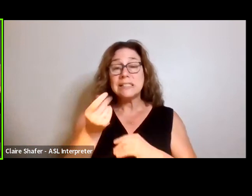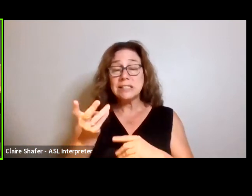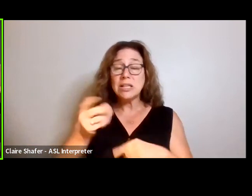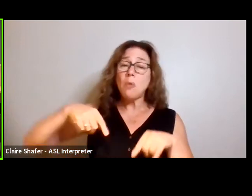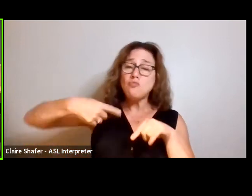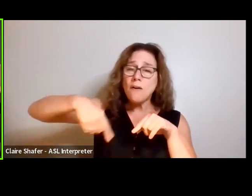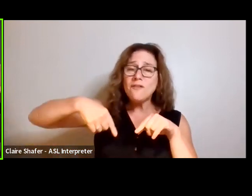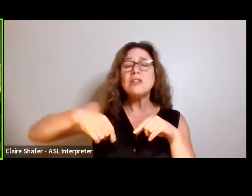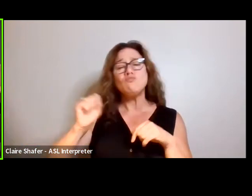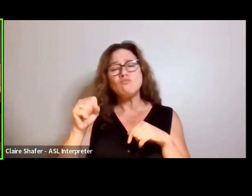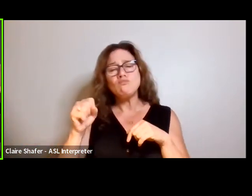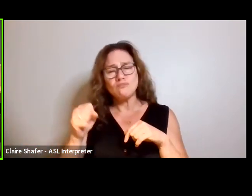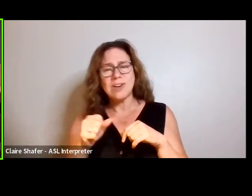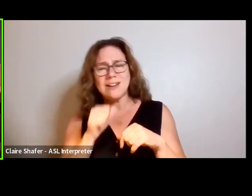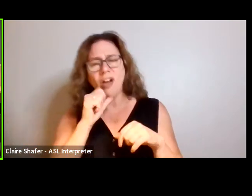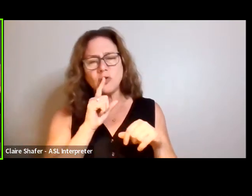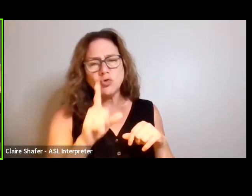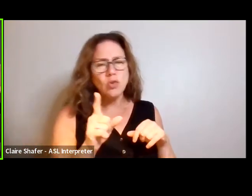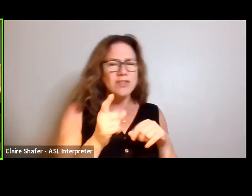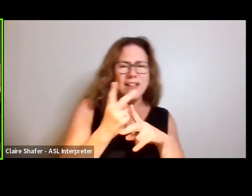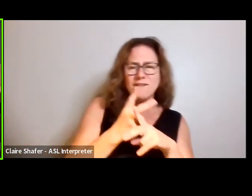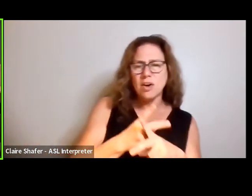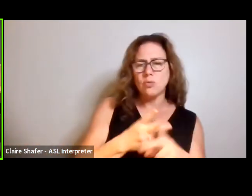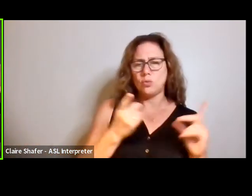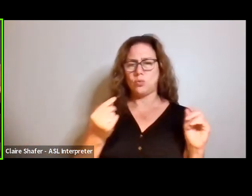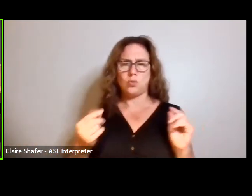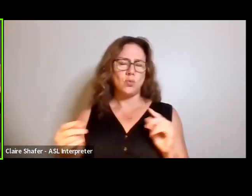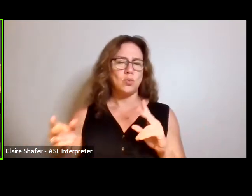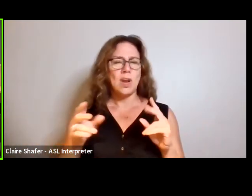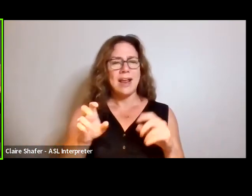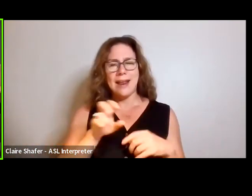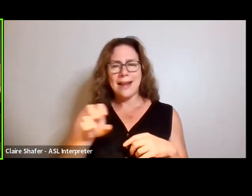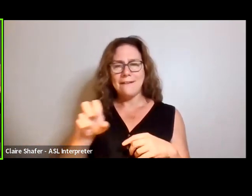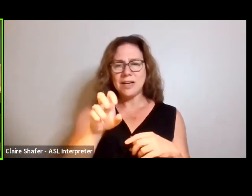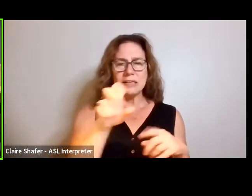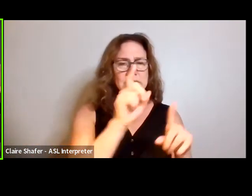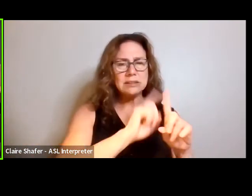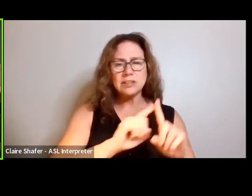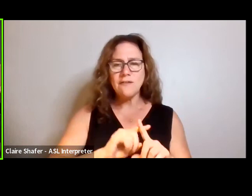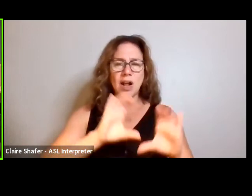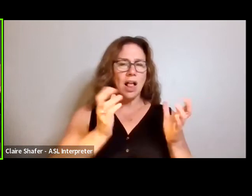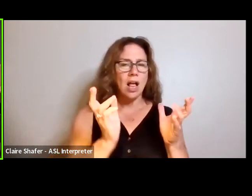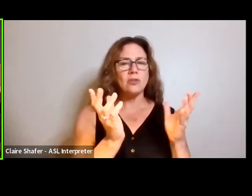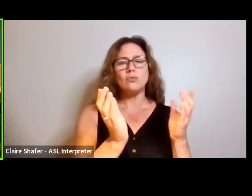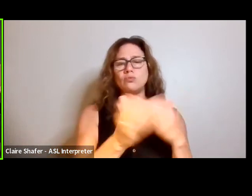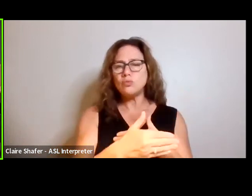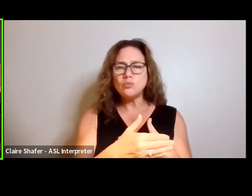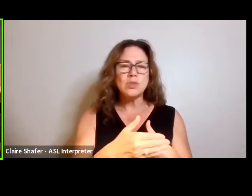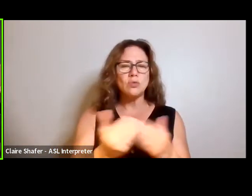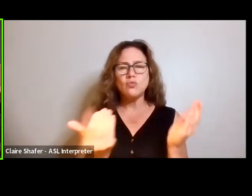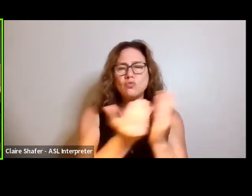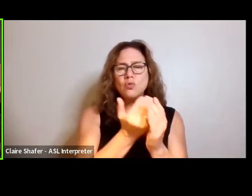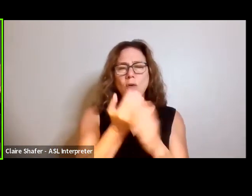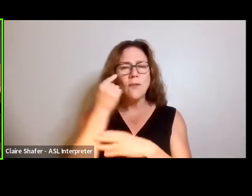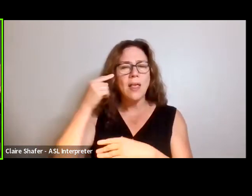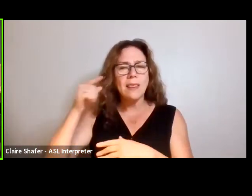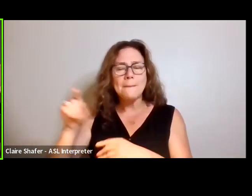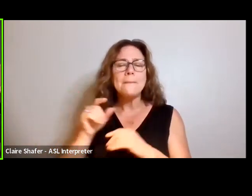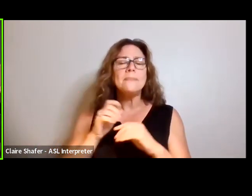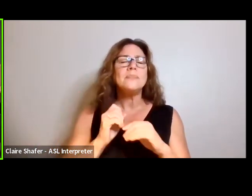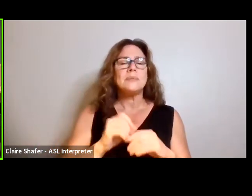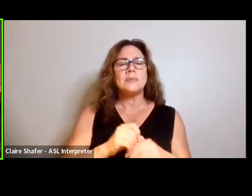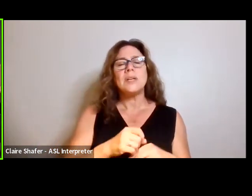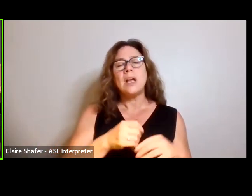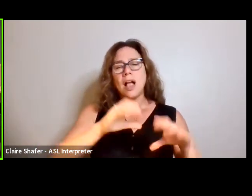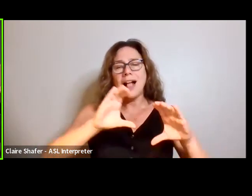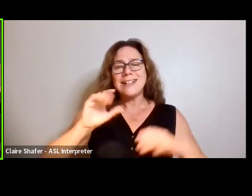and unsure as they figured out logistics while navigating their classroom assignments. Dedicated classified staff with help from